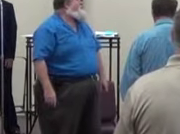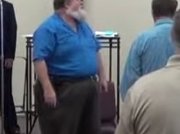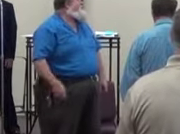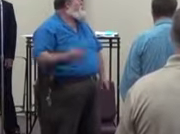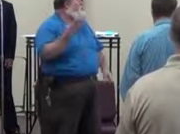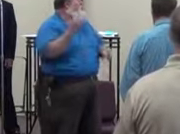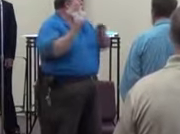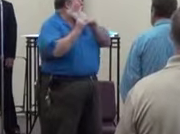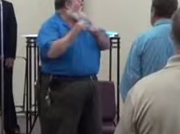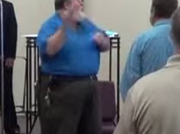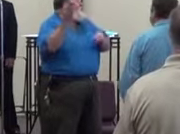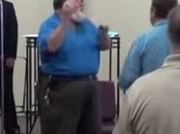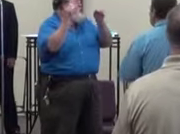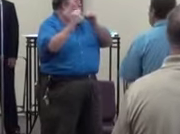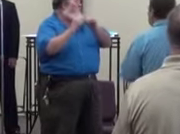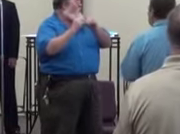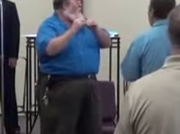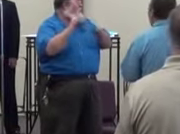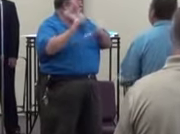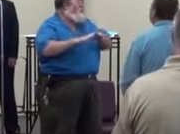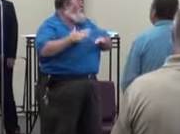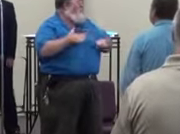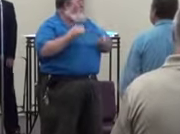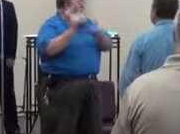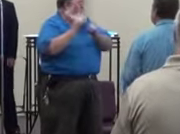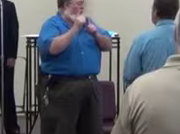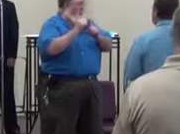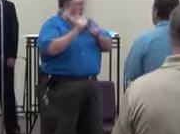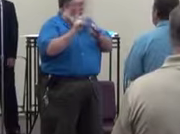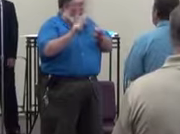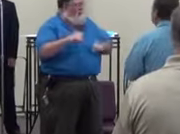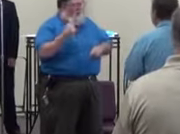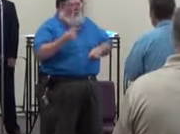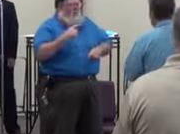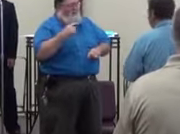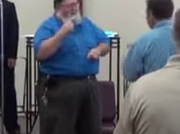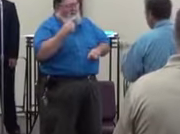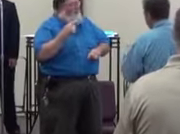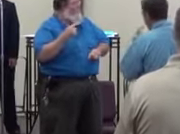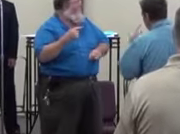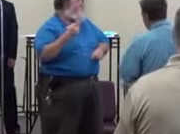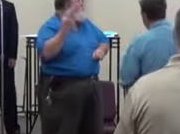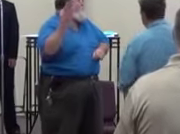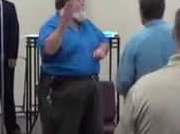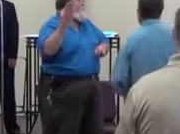My words will ever